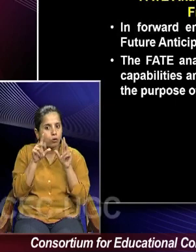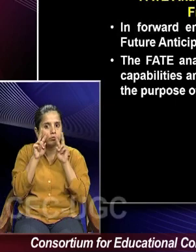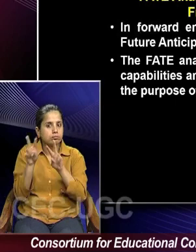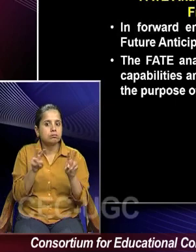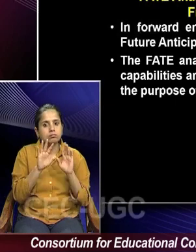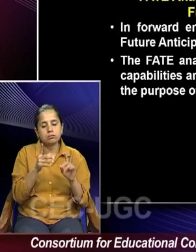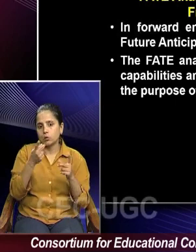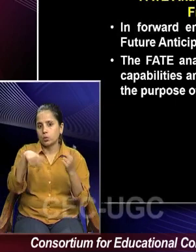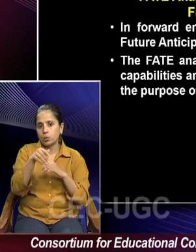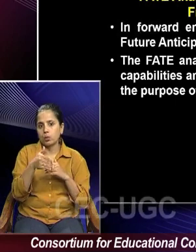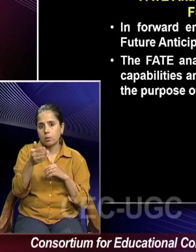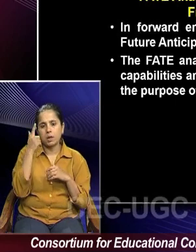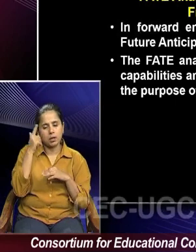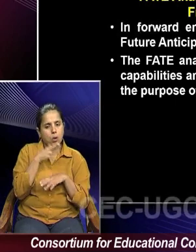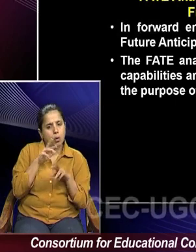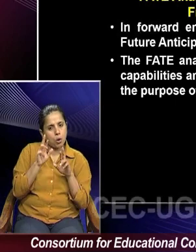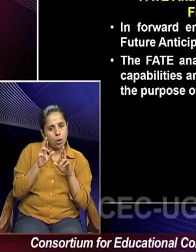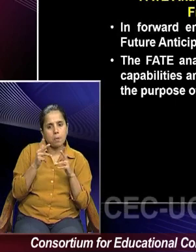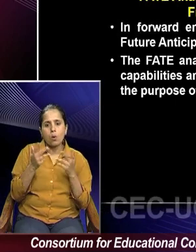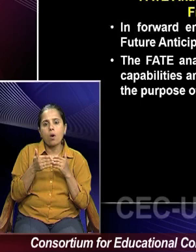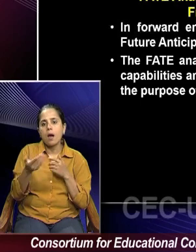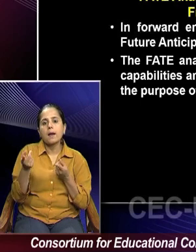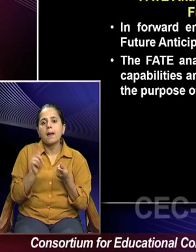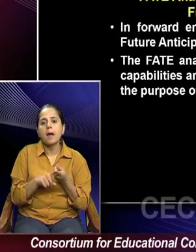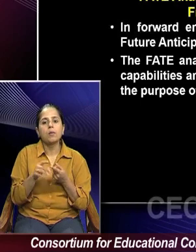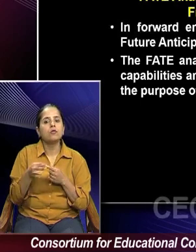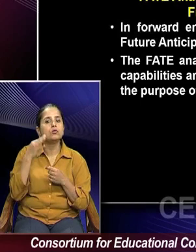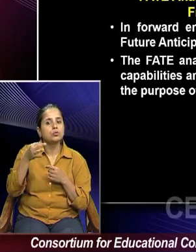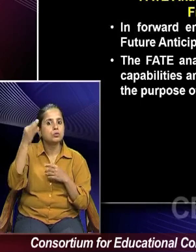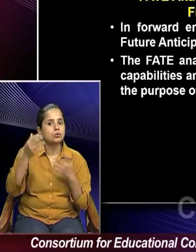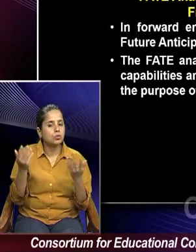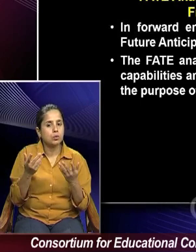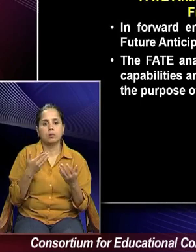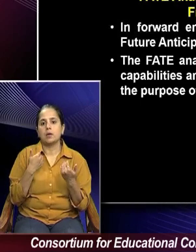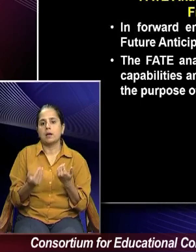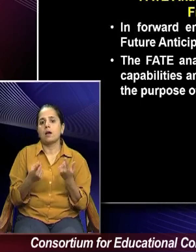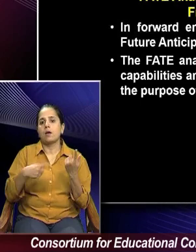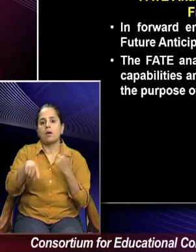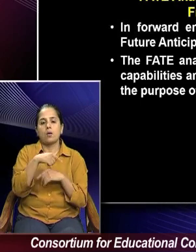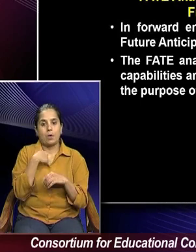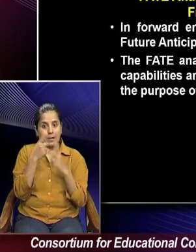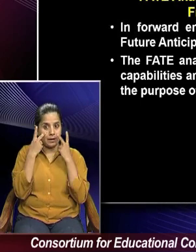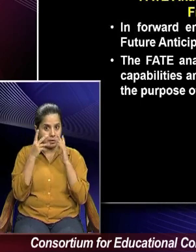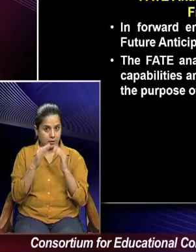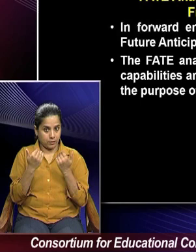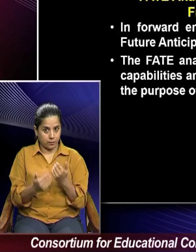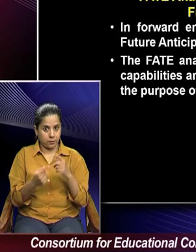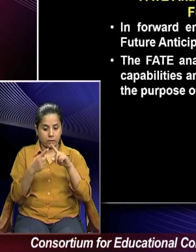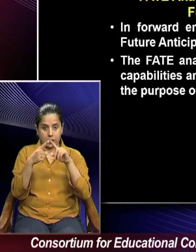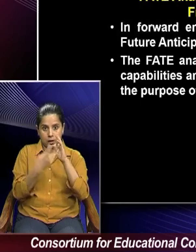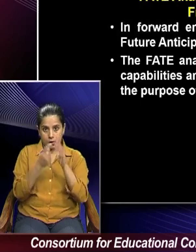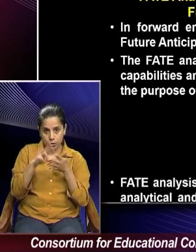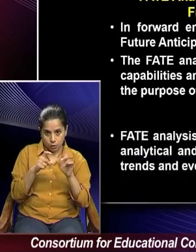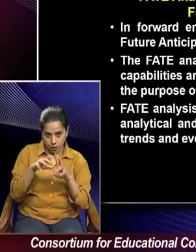going to anticipate what is going to happen in future. So, we are basically anticipating the trends and